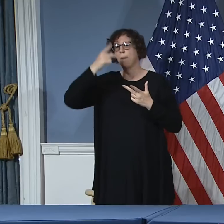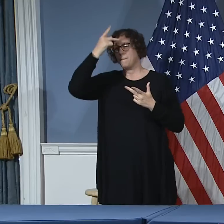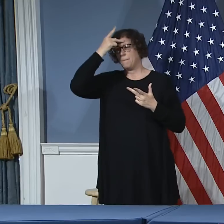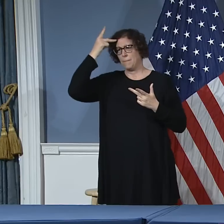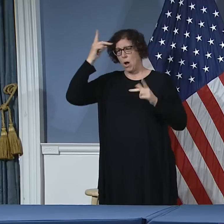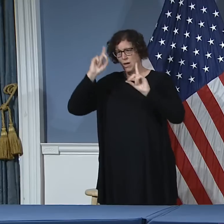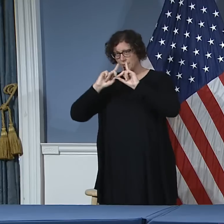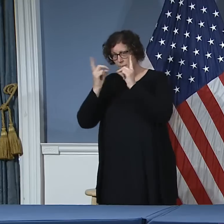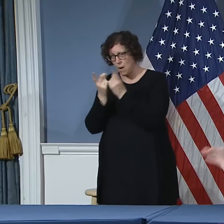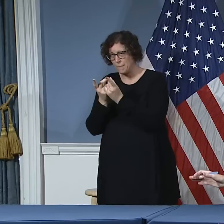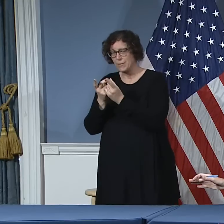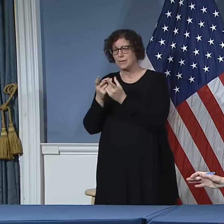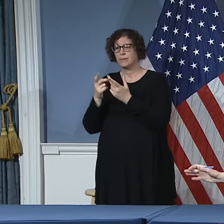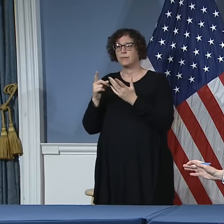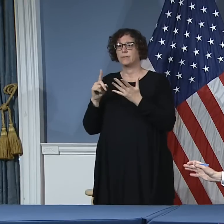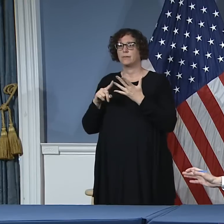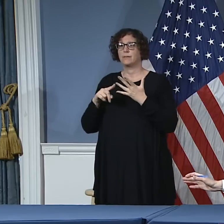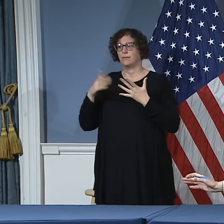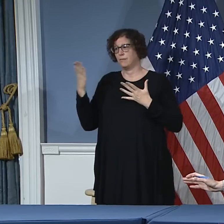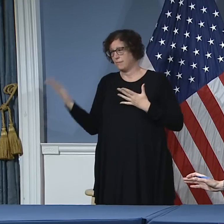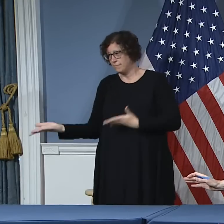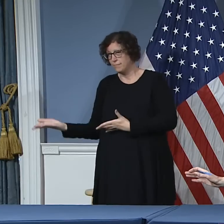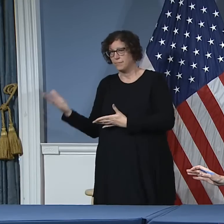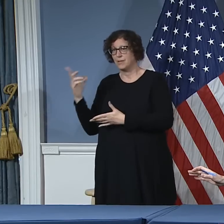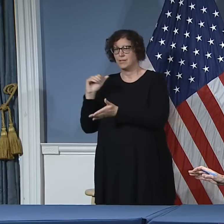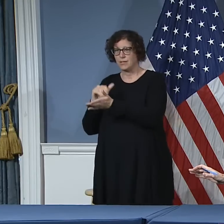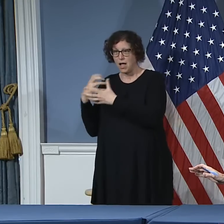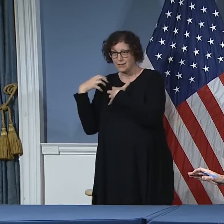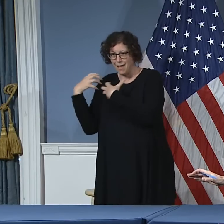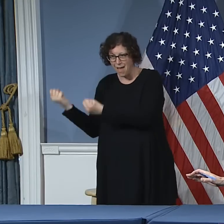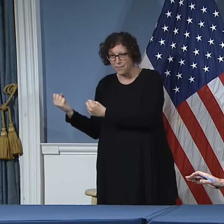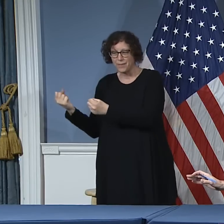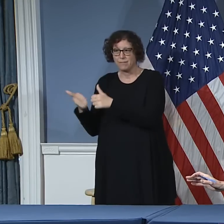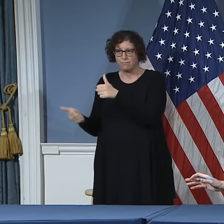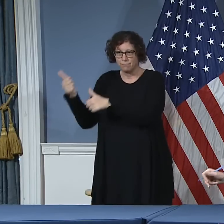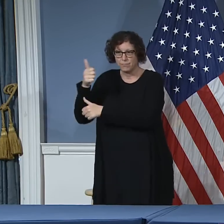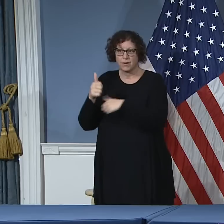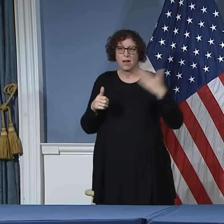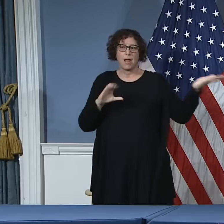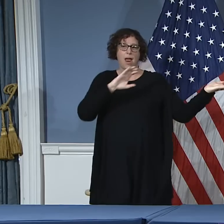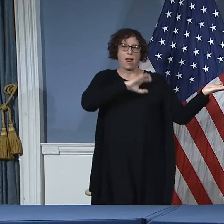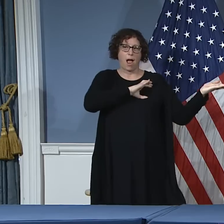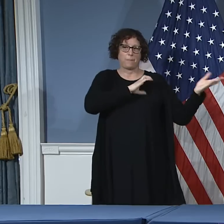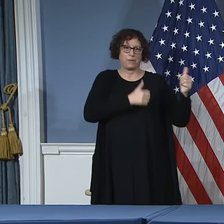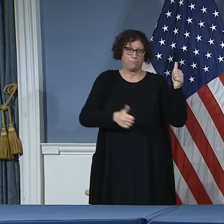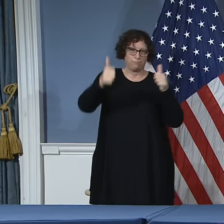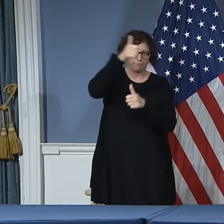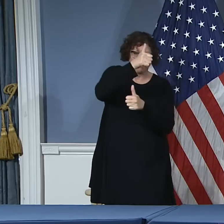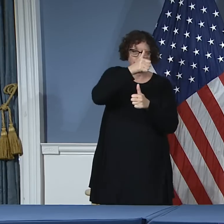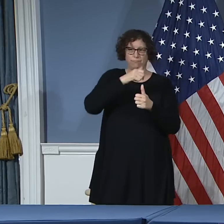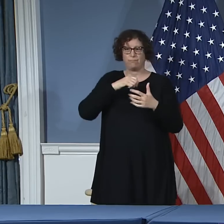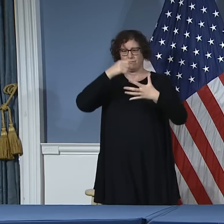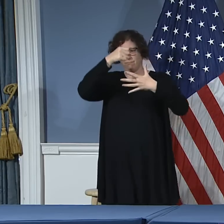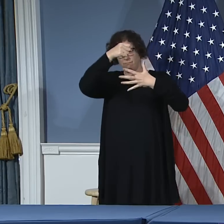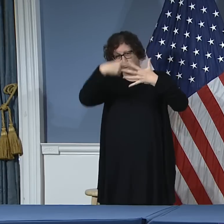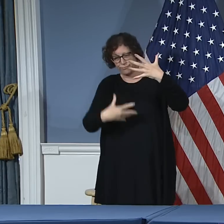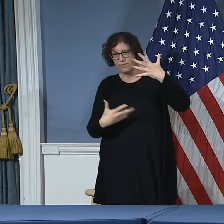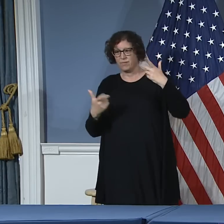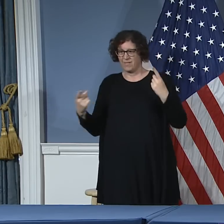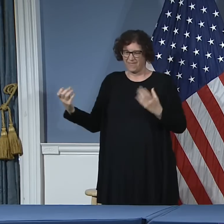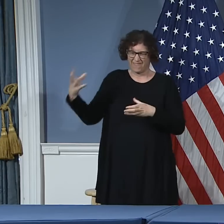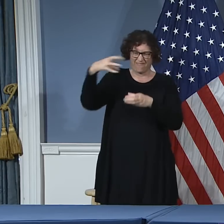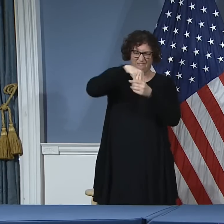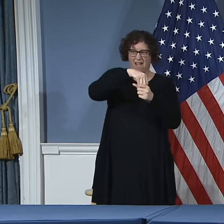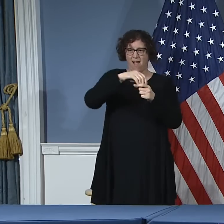say Health Commissioner and Police Commissioner are going to be the first stops on that discussion, because why would we open those